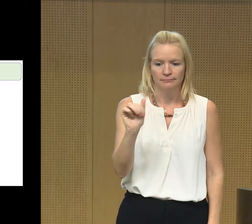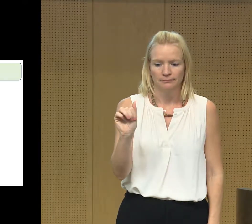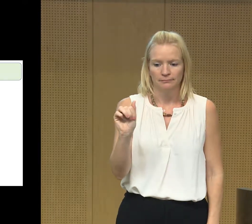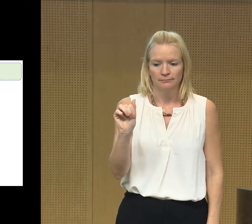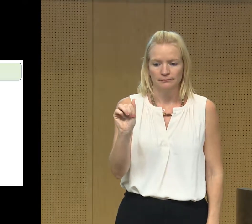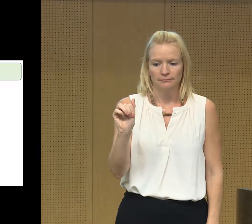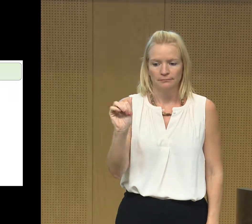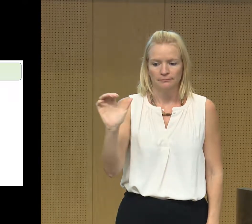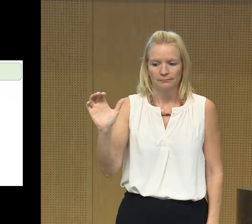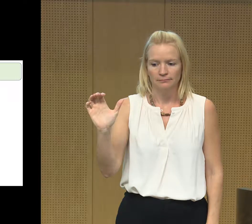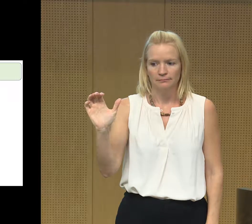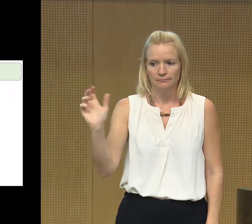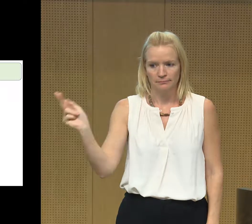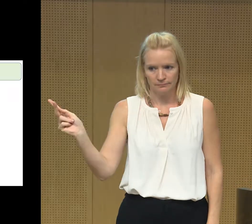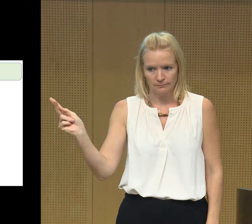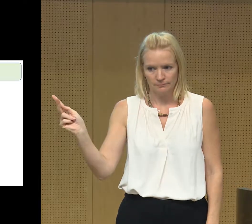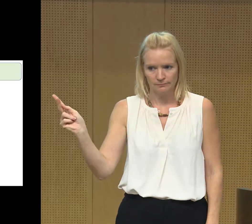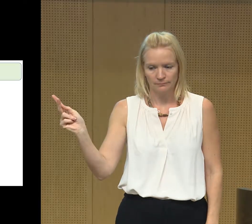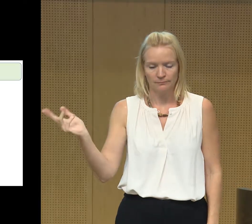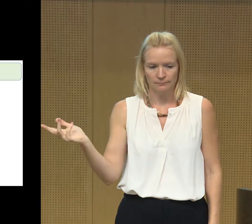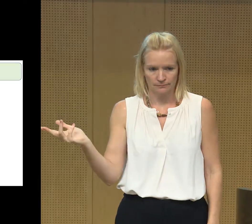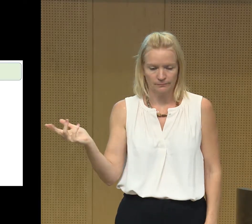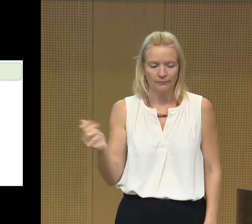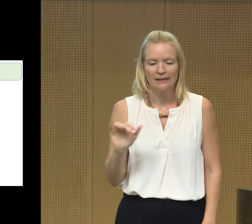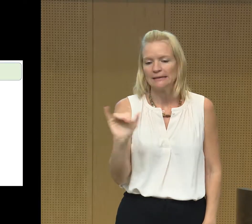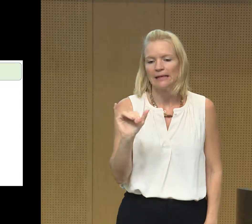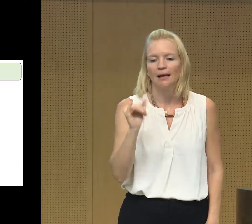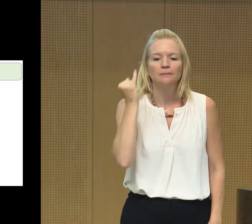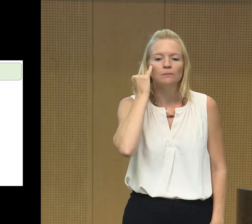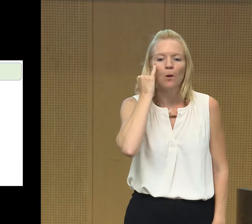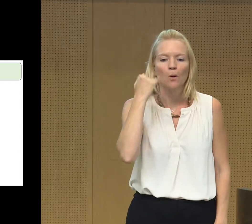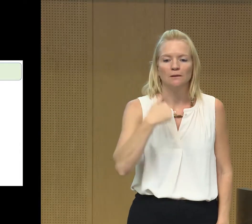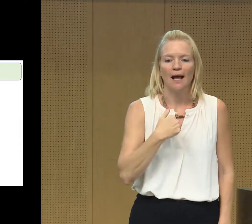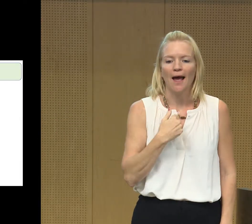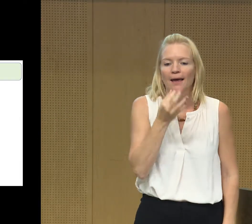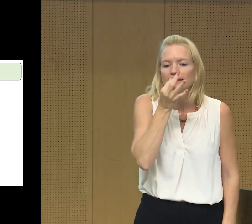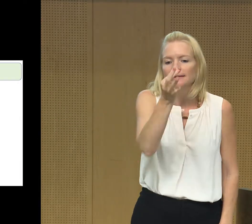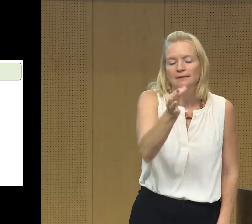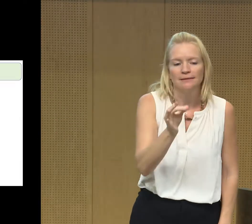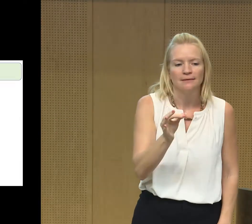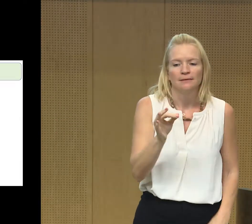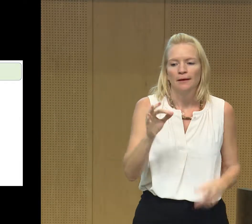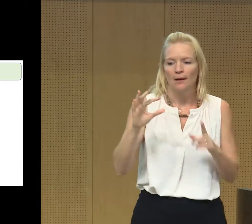maybe for the first time, we spell each letter, B-A-C-K.